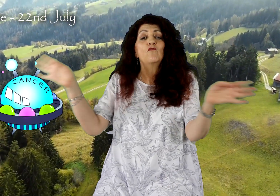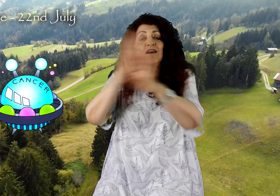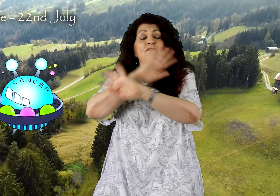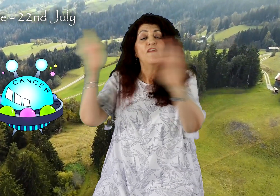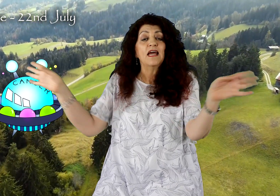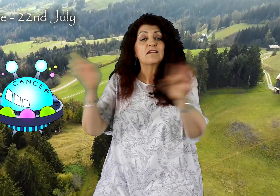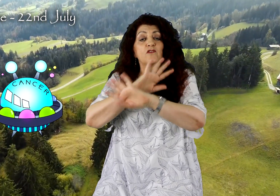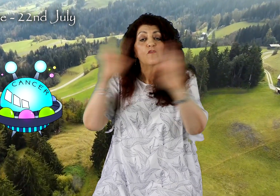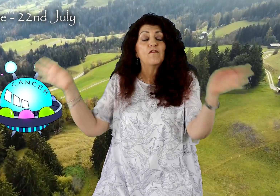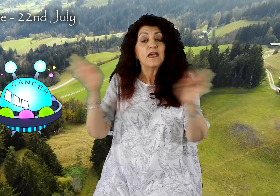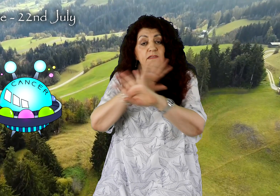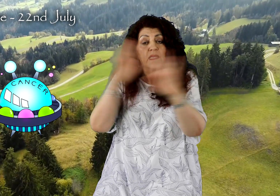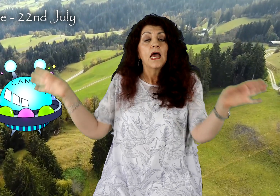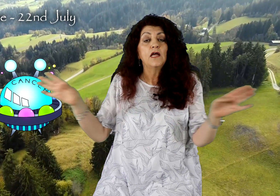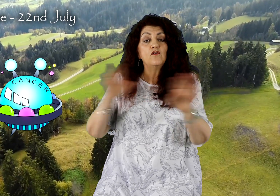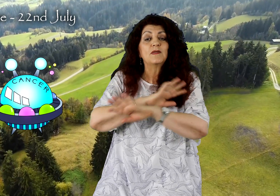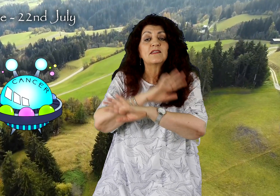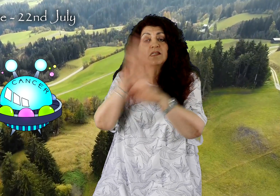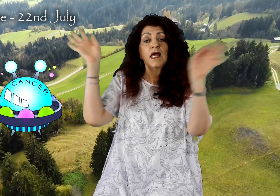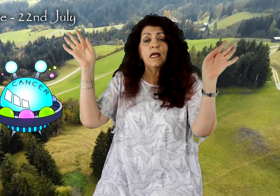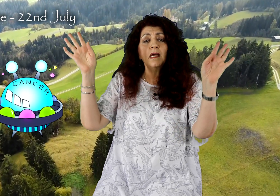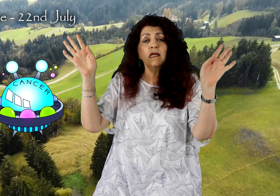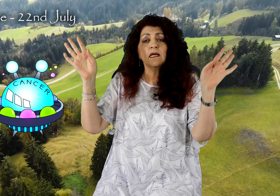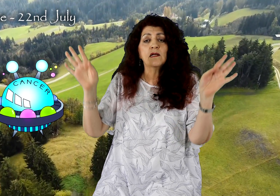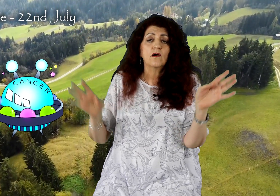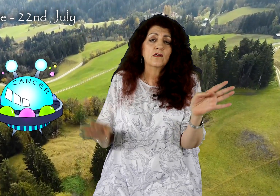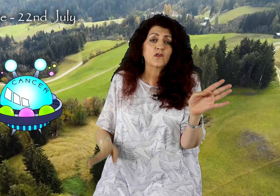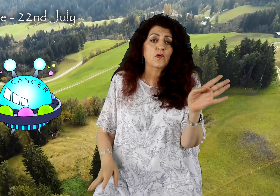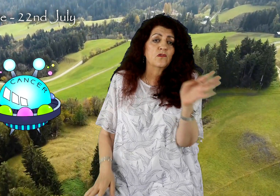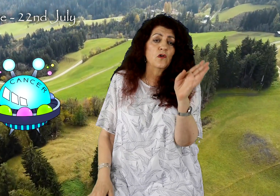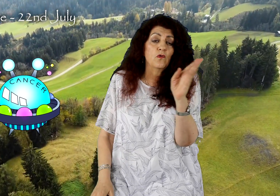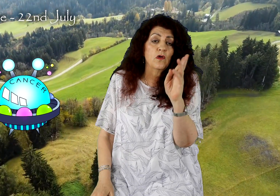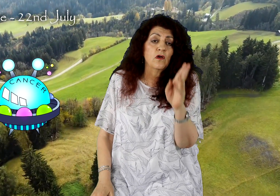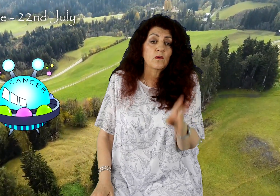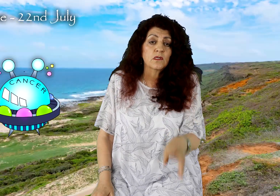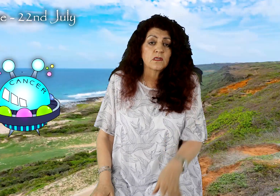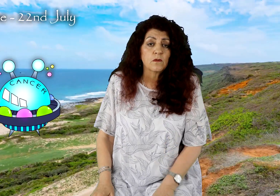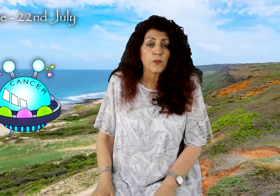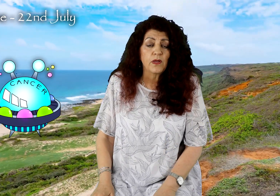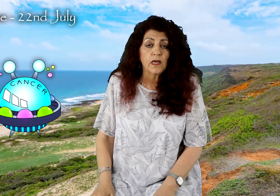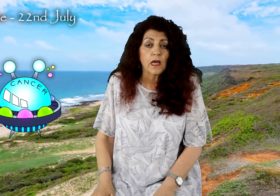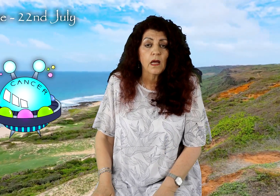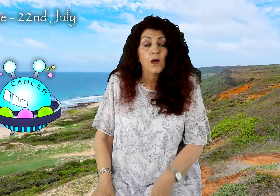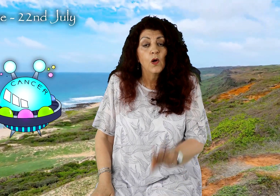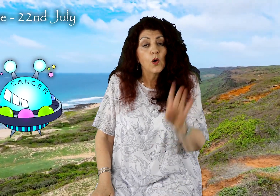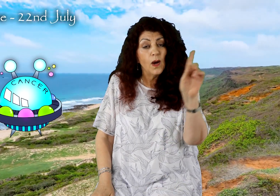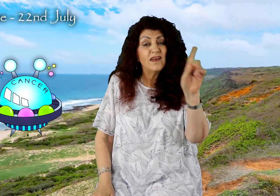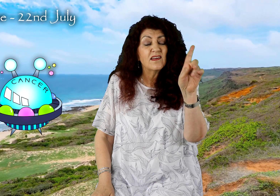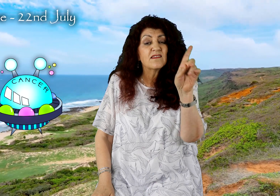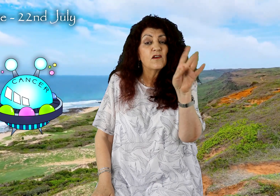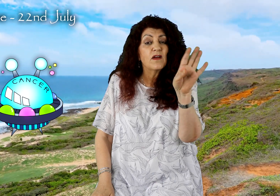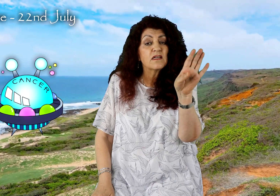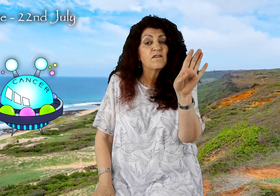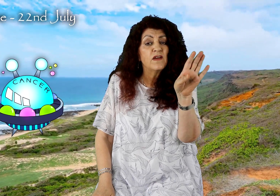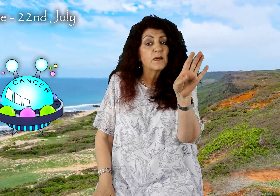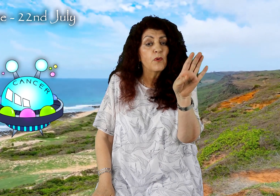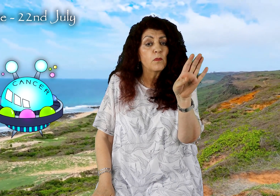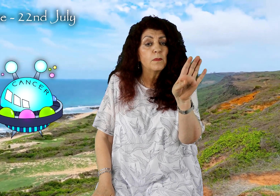red flags in your face, and you've been sailing along as though you're the only one still breathing. Quite an exhilarating feeling probably,